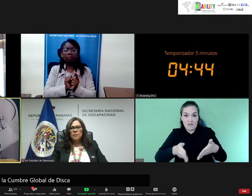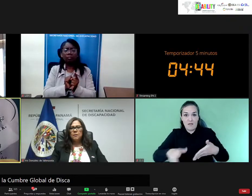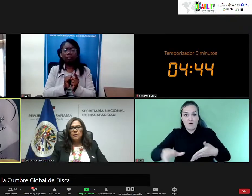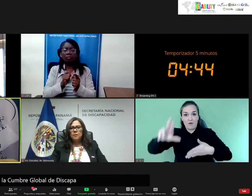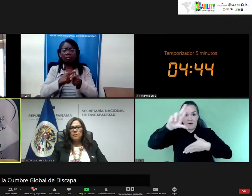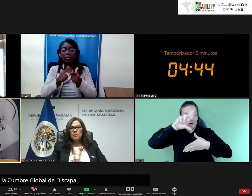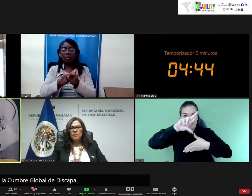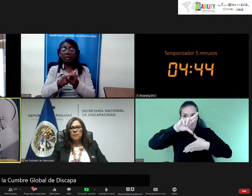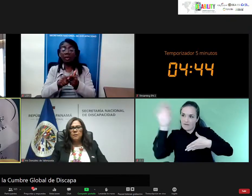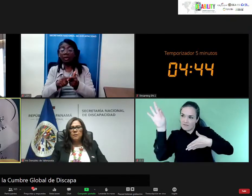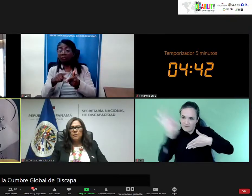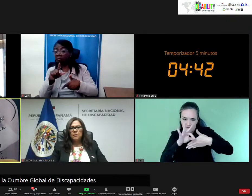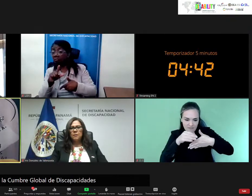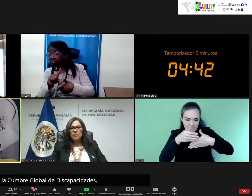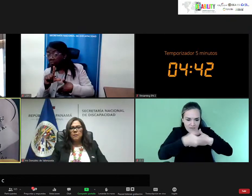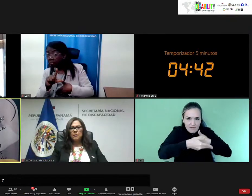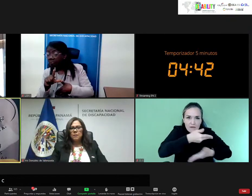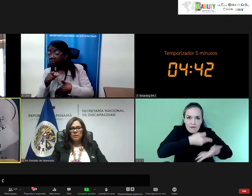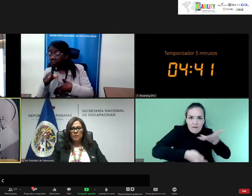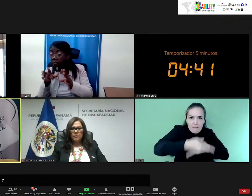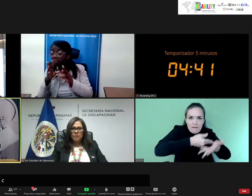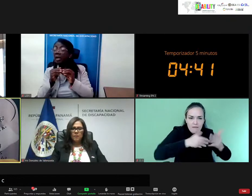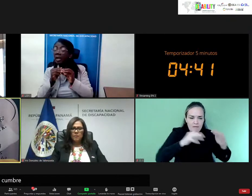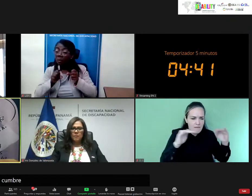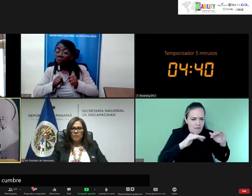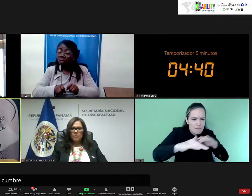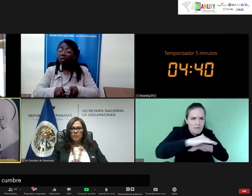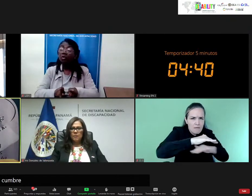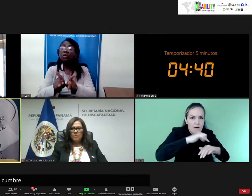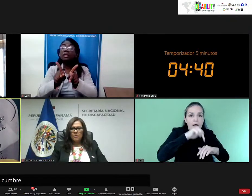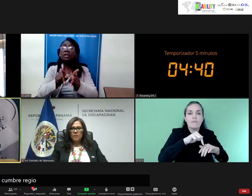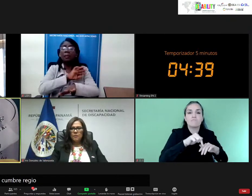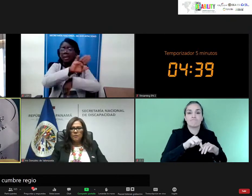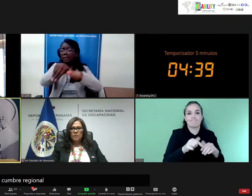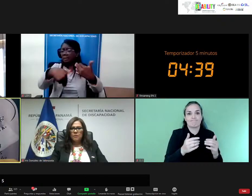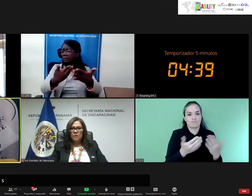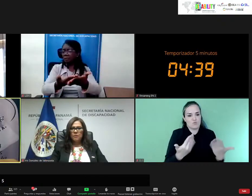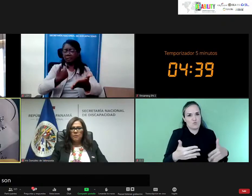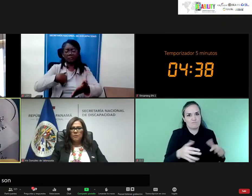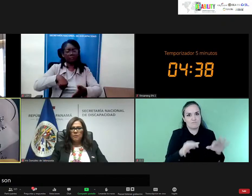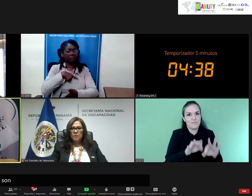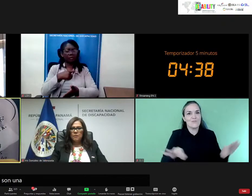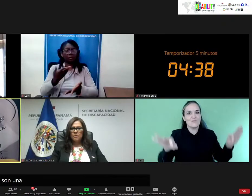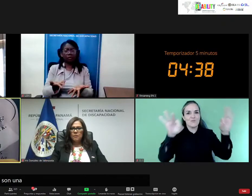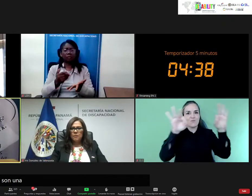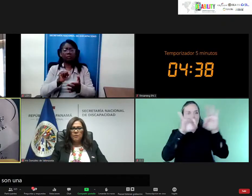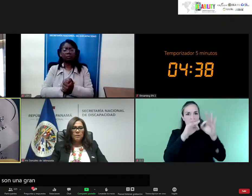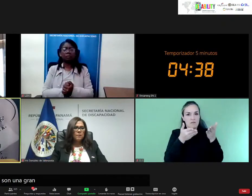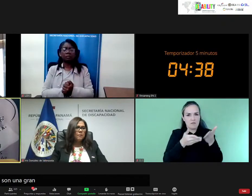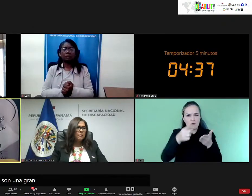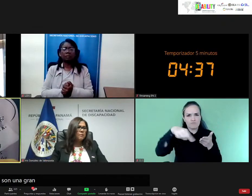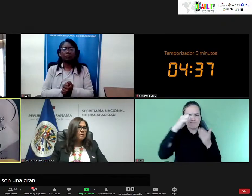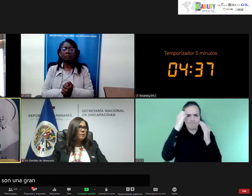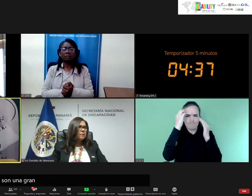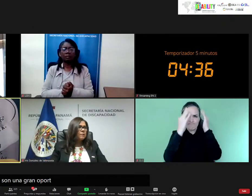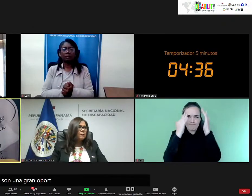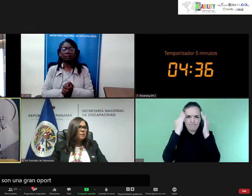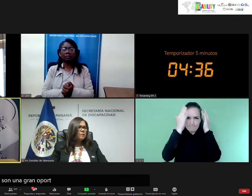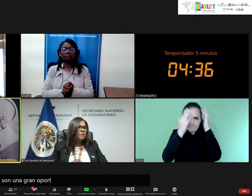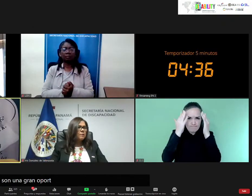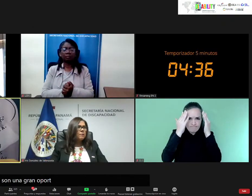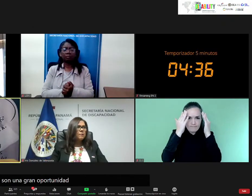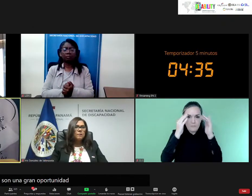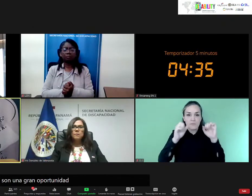opportunity for all of us to make progress towards a world